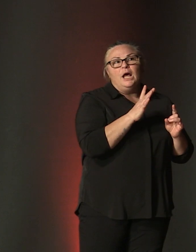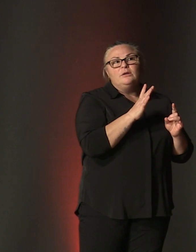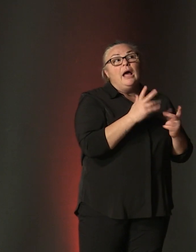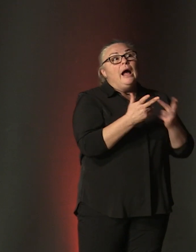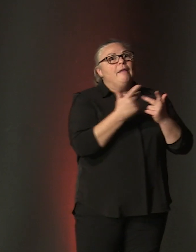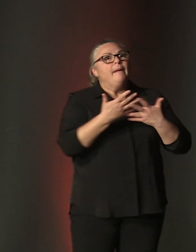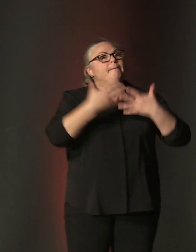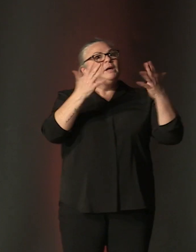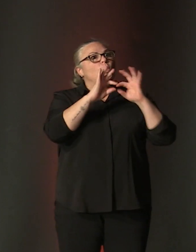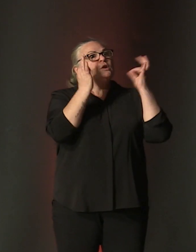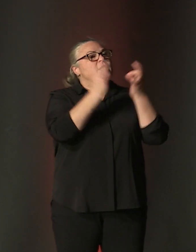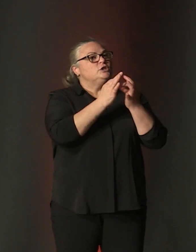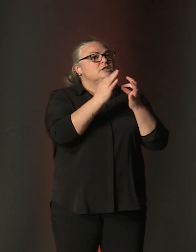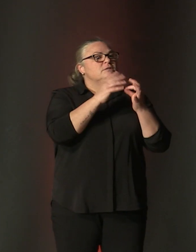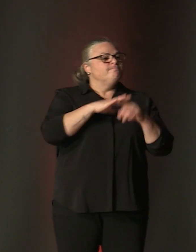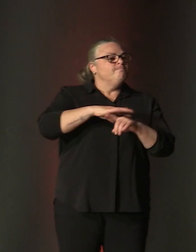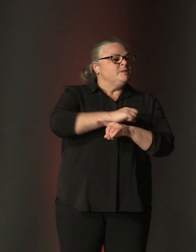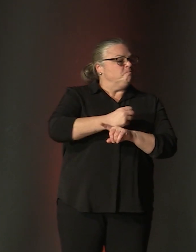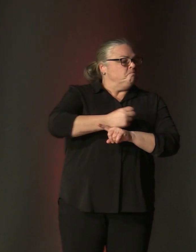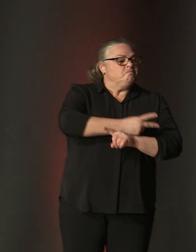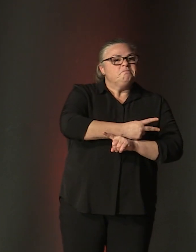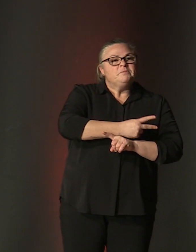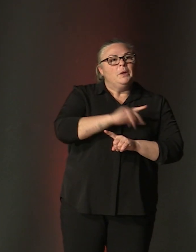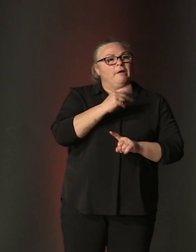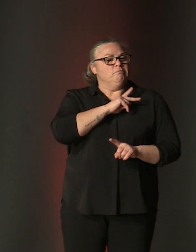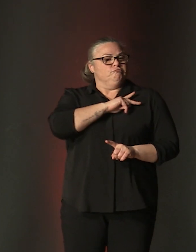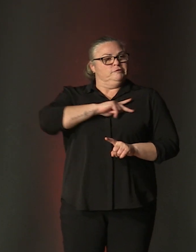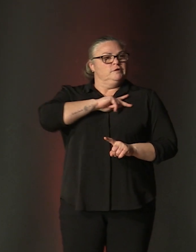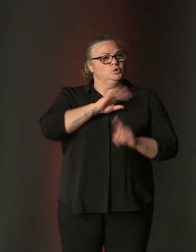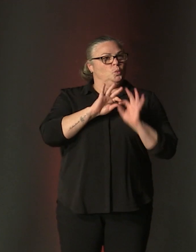are run by older people, more professionals.